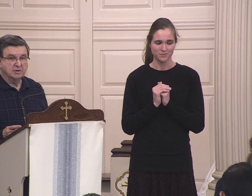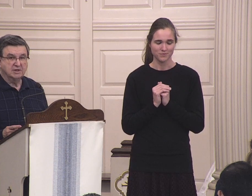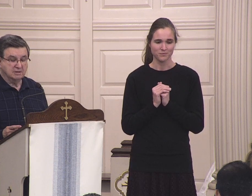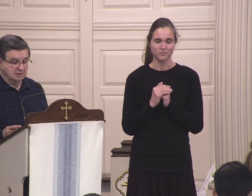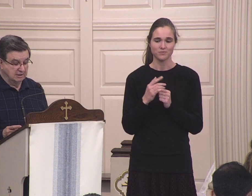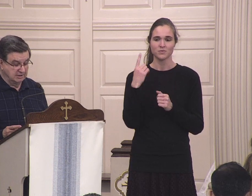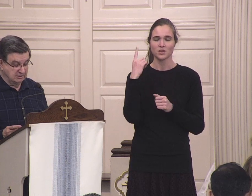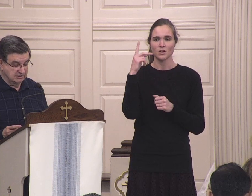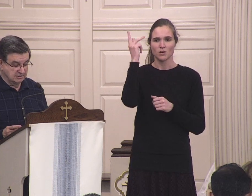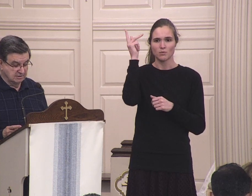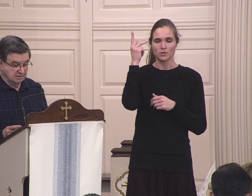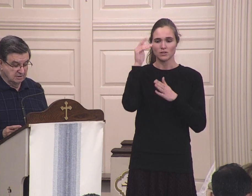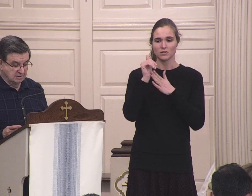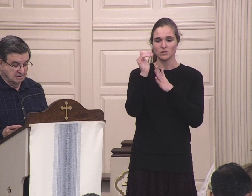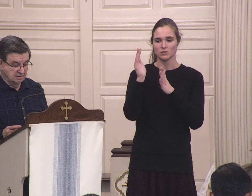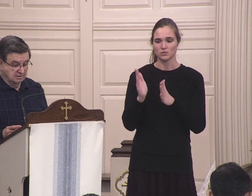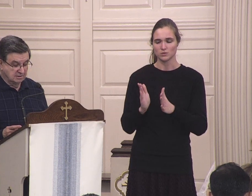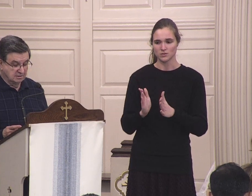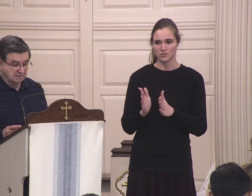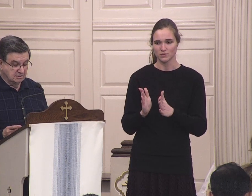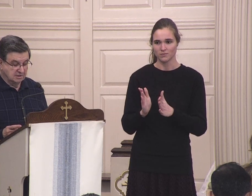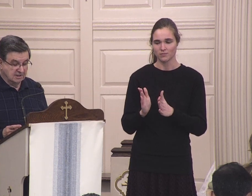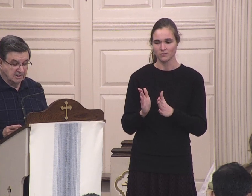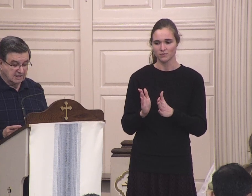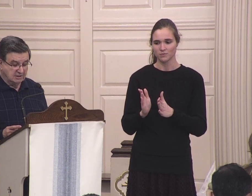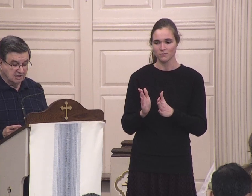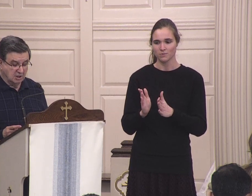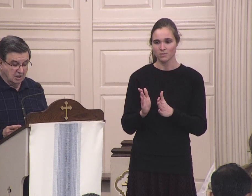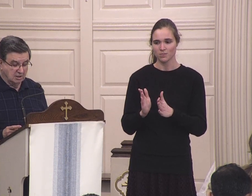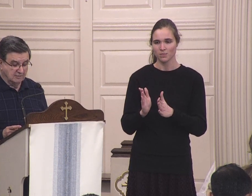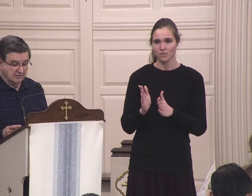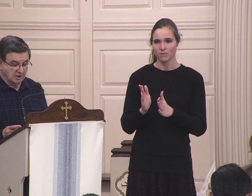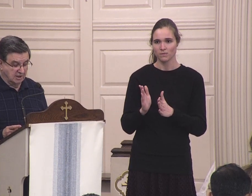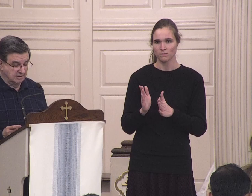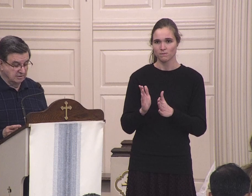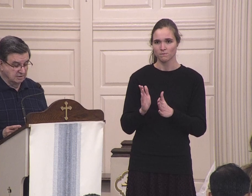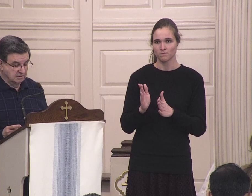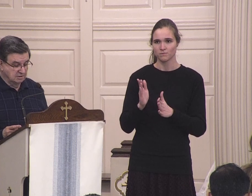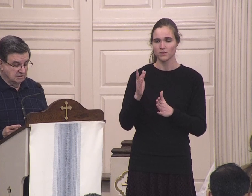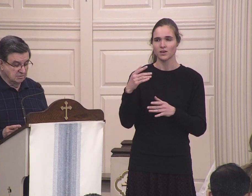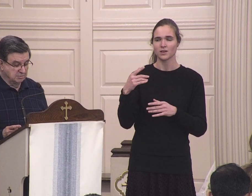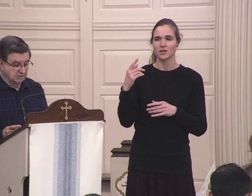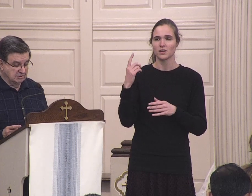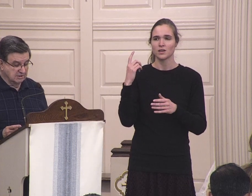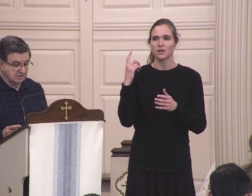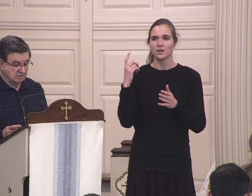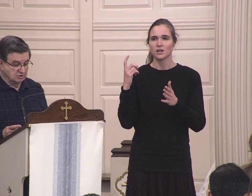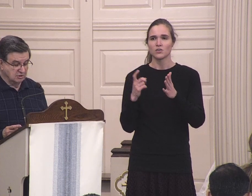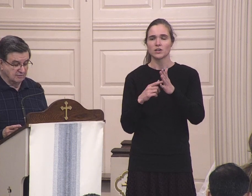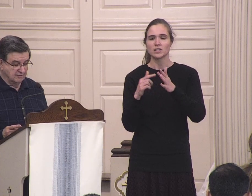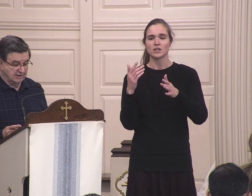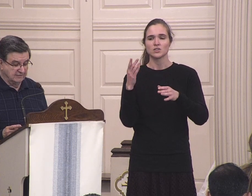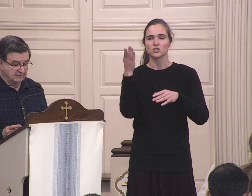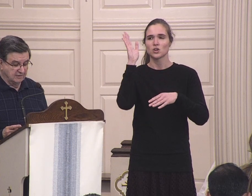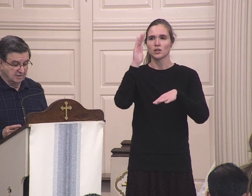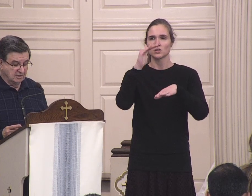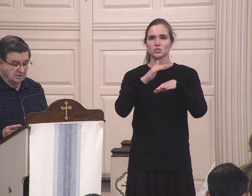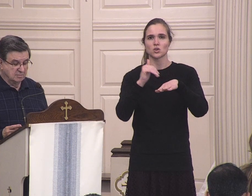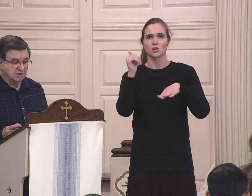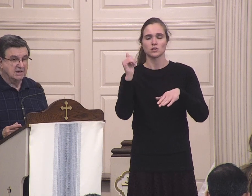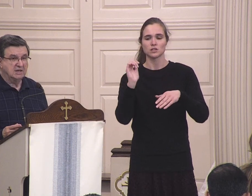For our political leaders, that they heed the calling of God to build a culture of